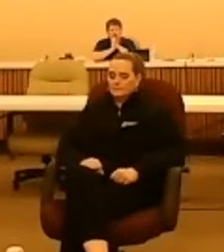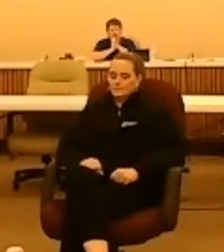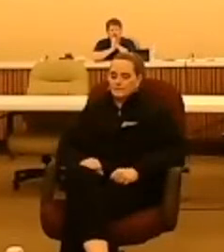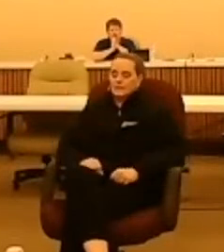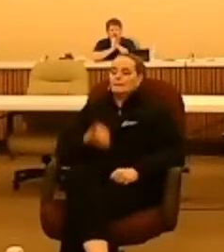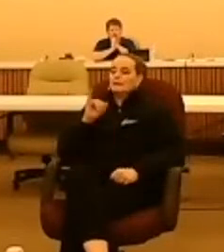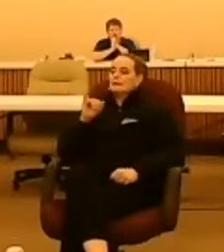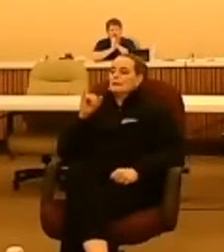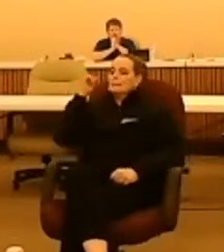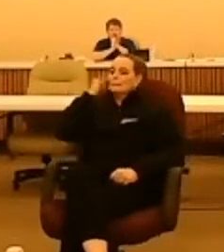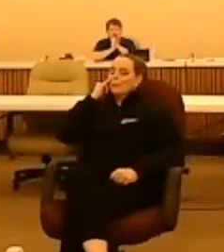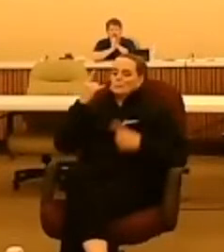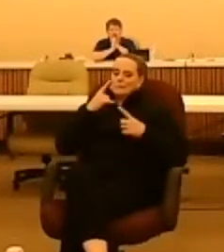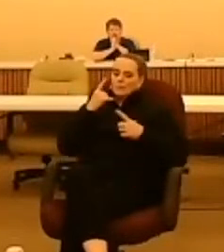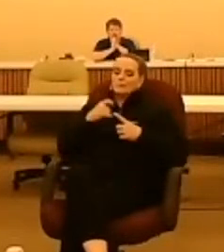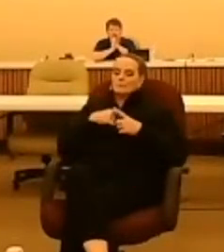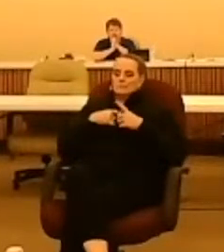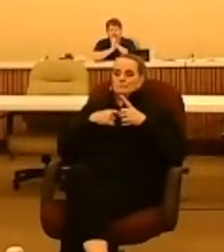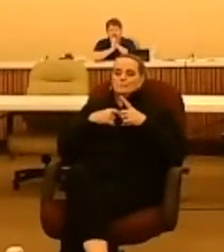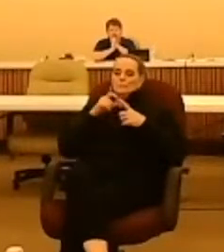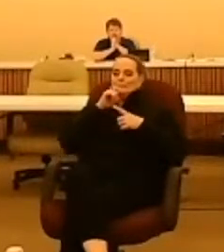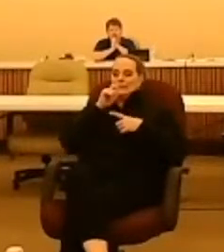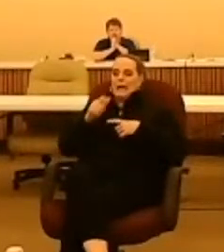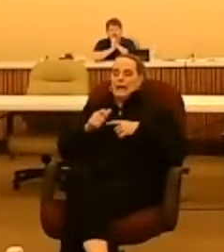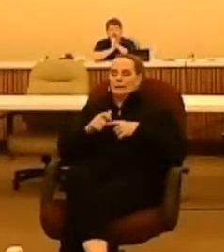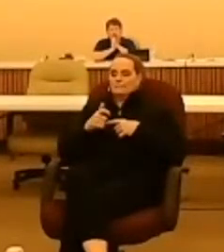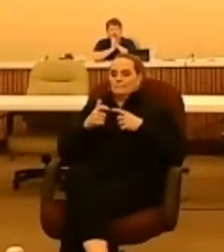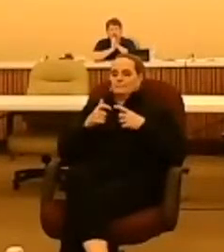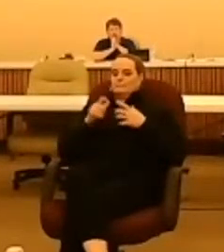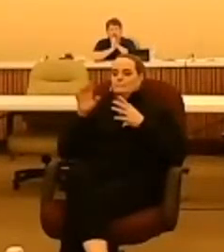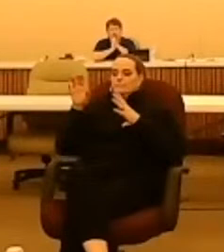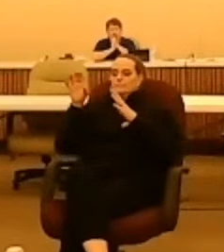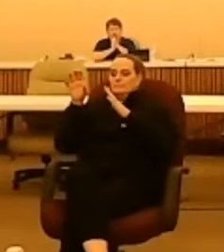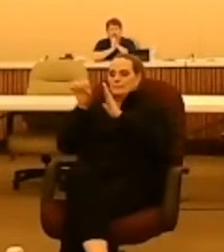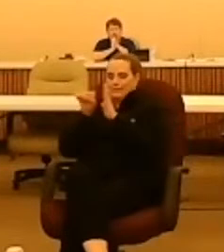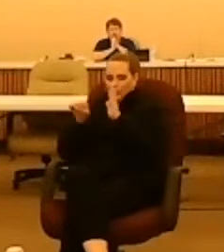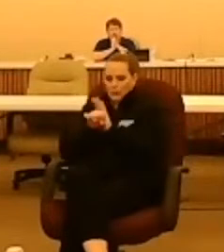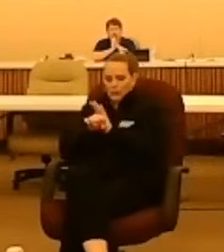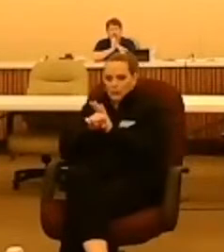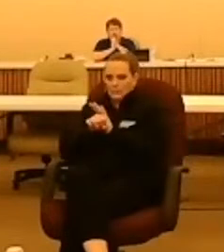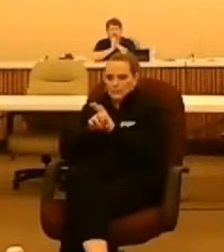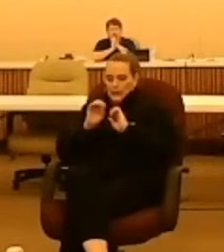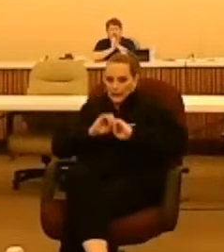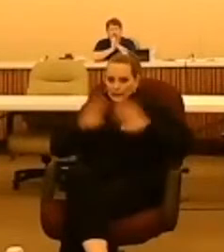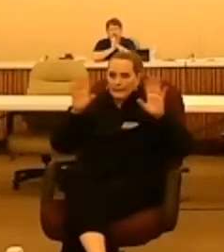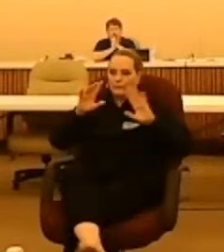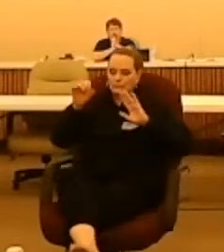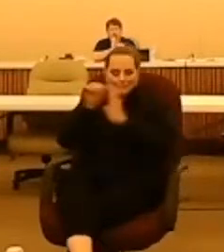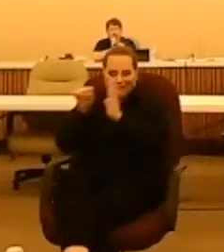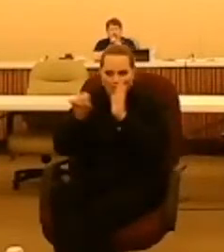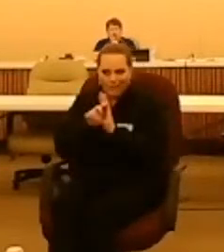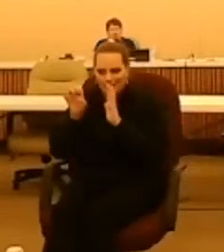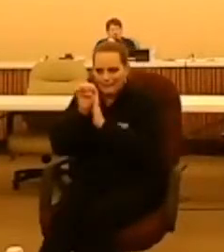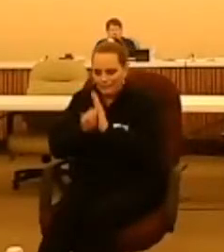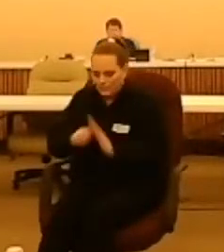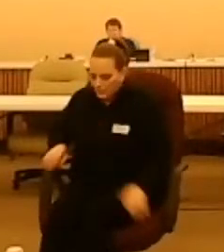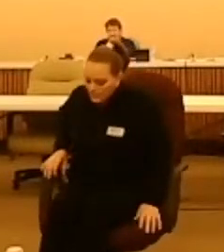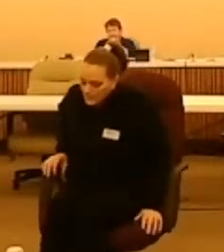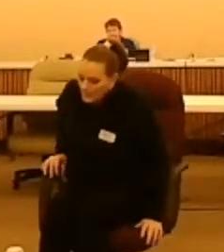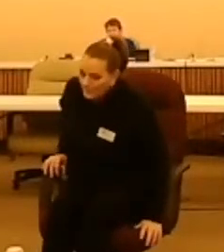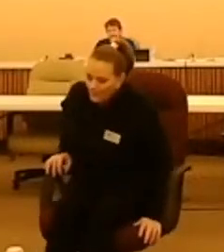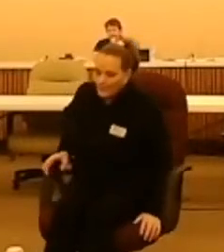if someone was blatantly unethical, but not to the point where they committed a